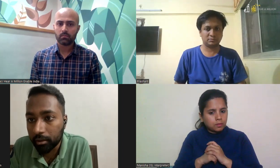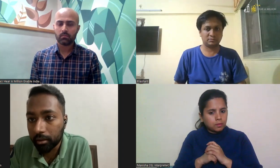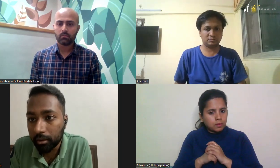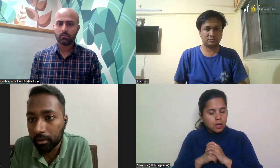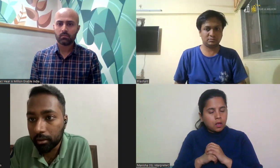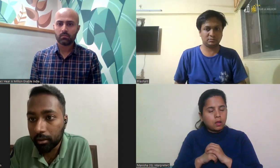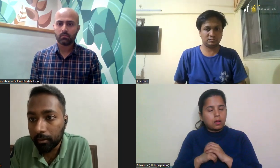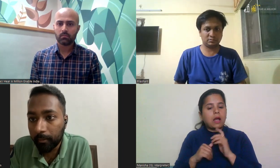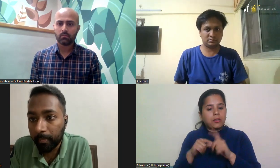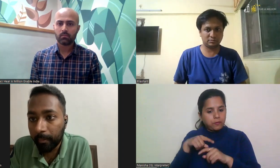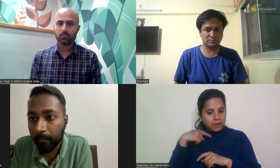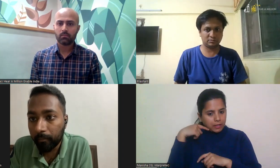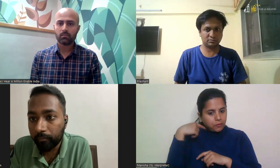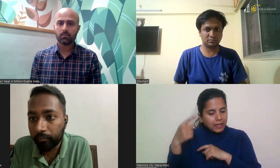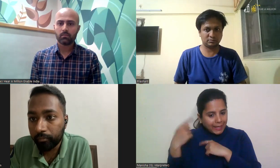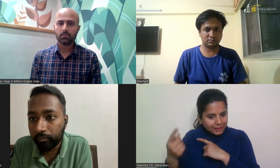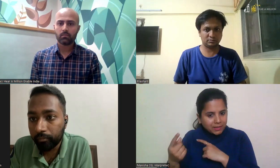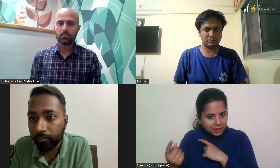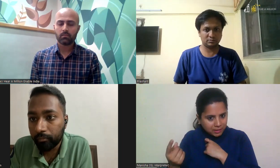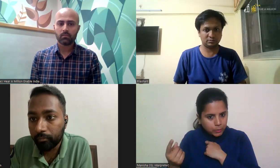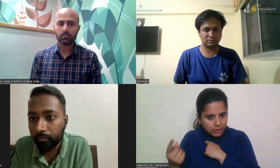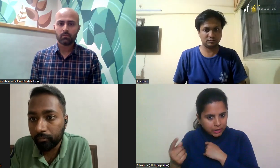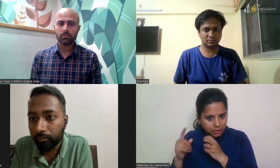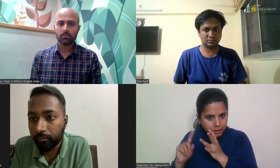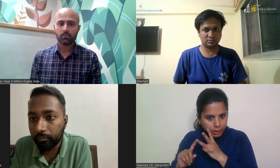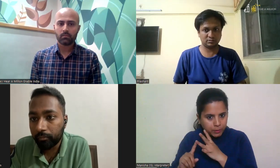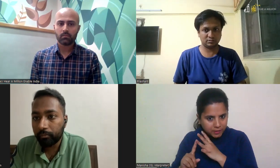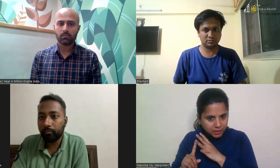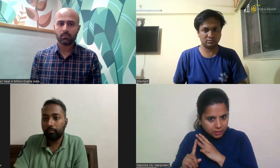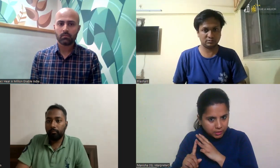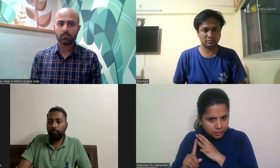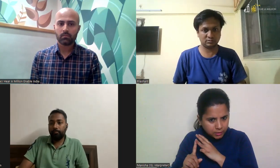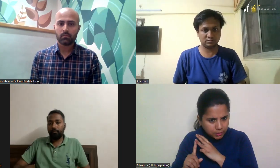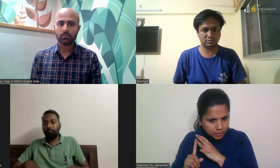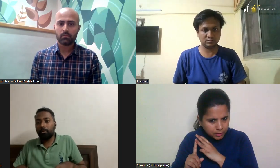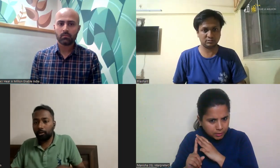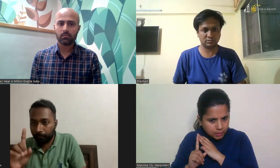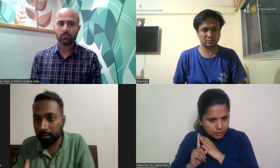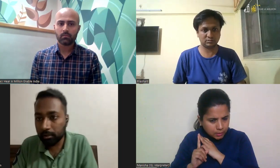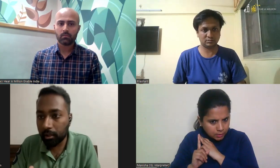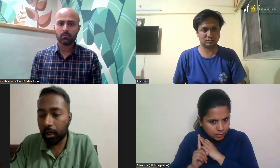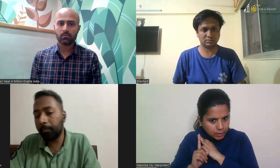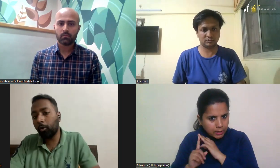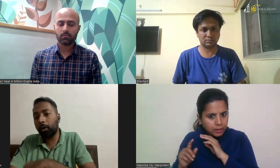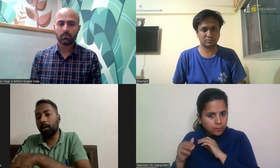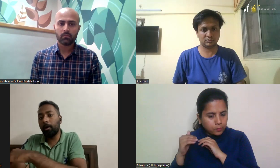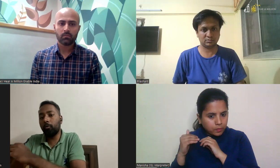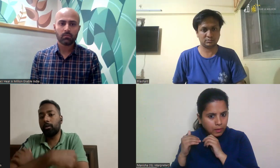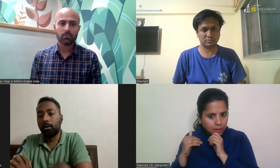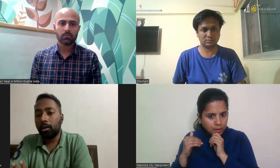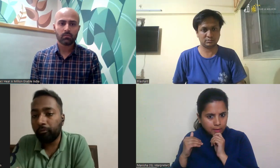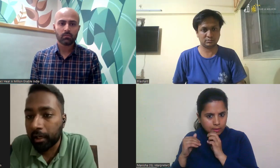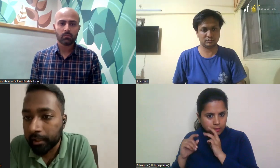death. If he gets the disability, the third person, Third person, I am talking